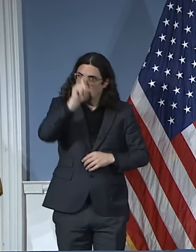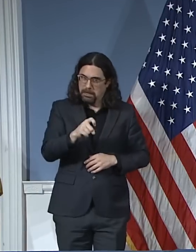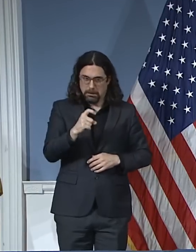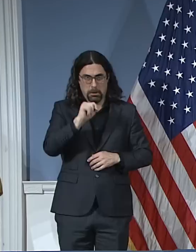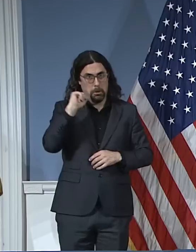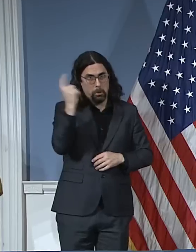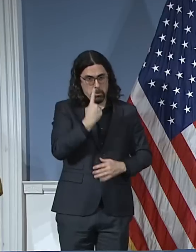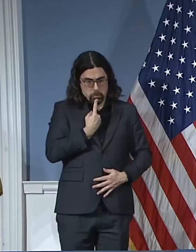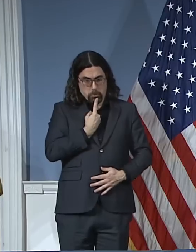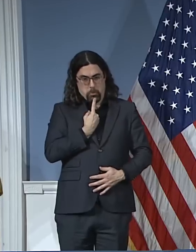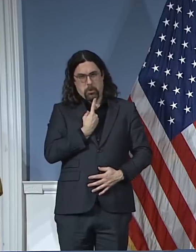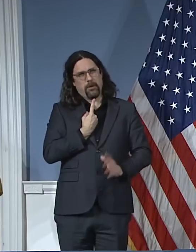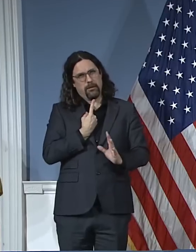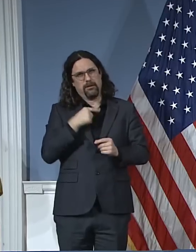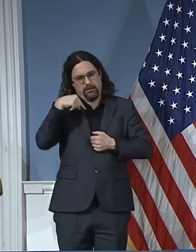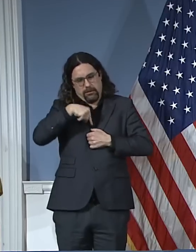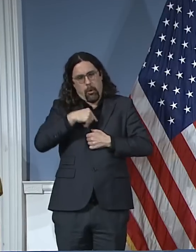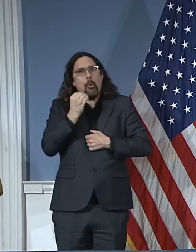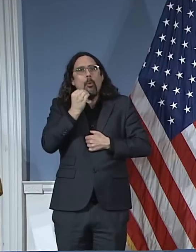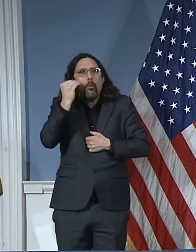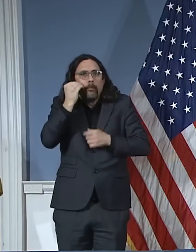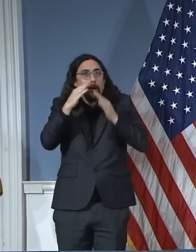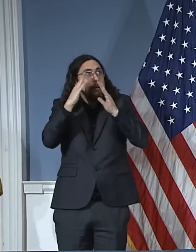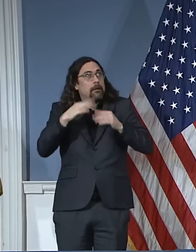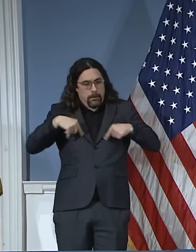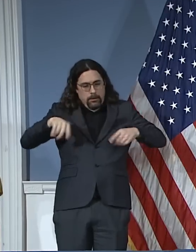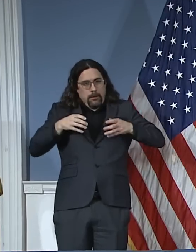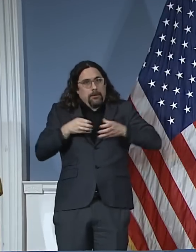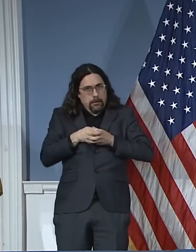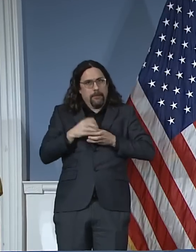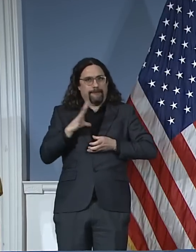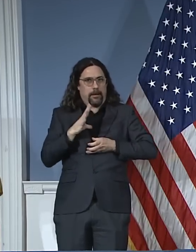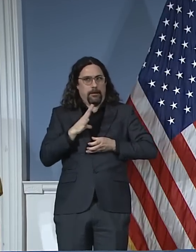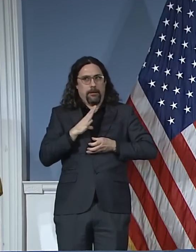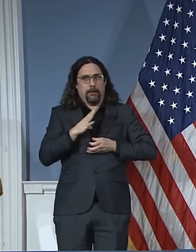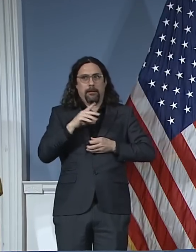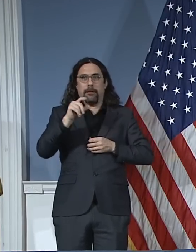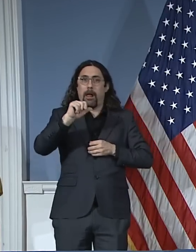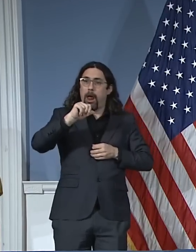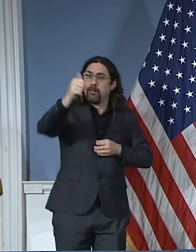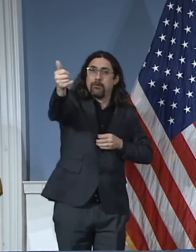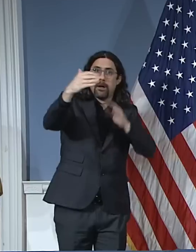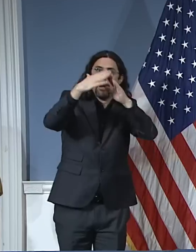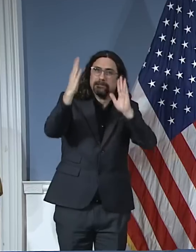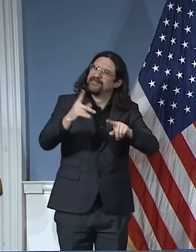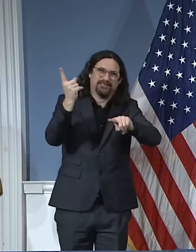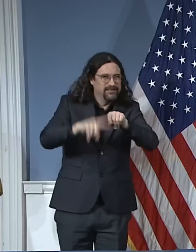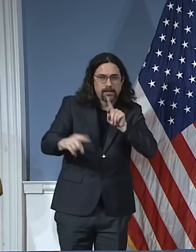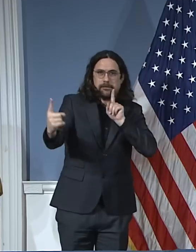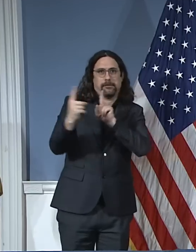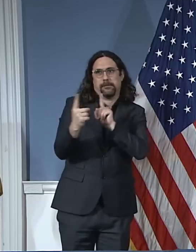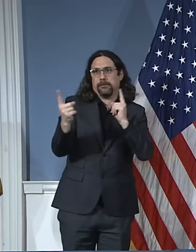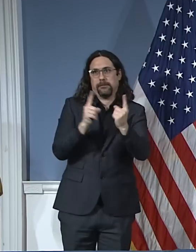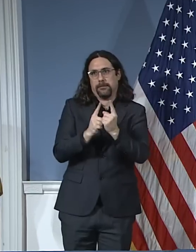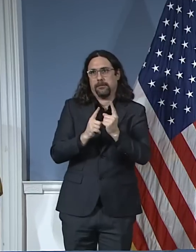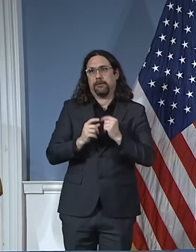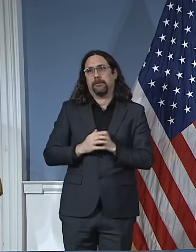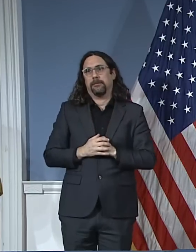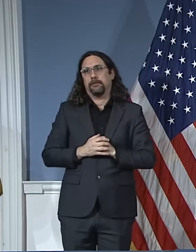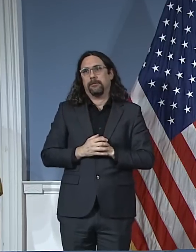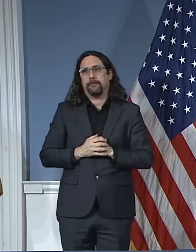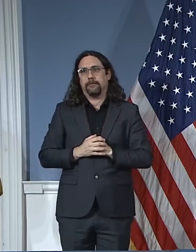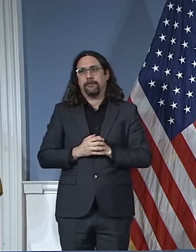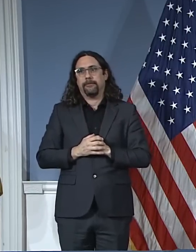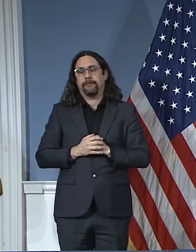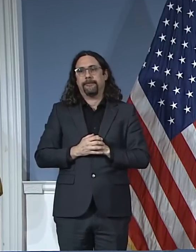child, obviously she's already in constant contact with that child. That's different than if that child came in contact